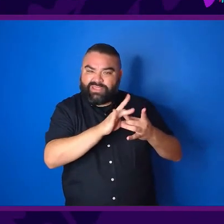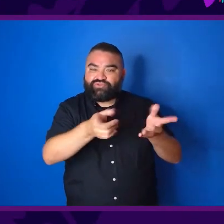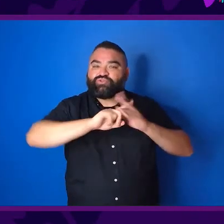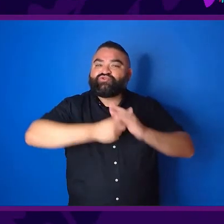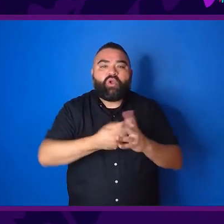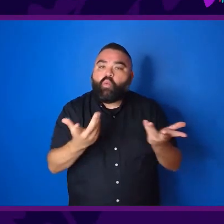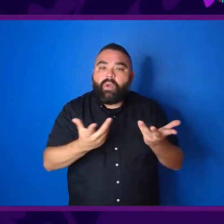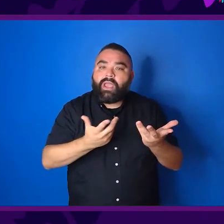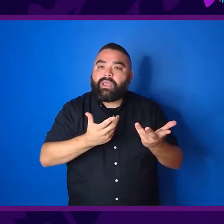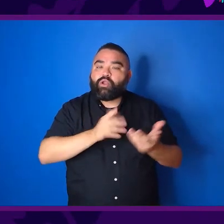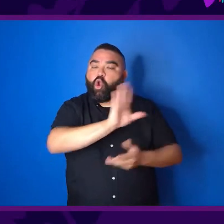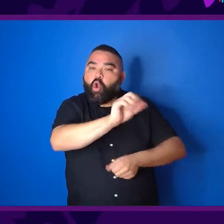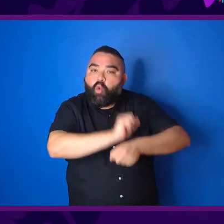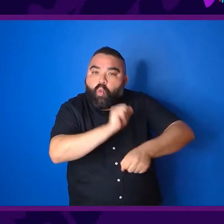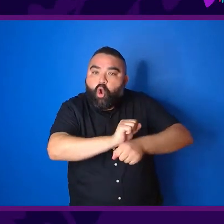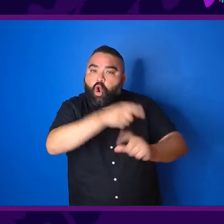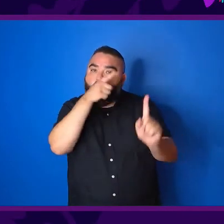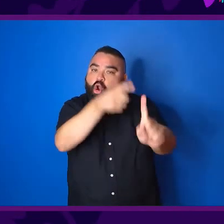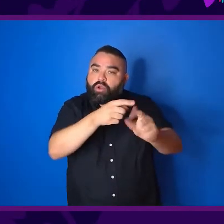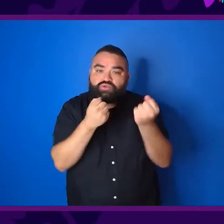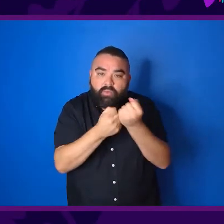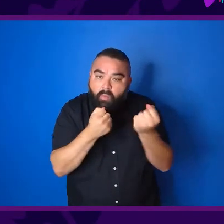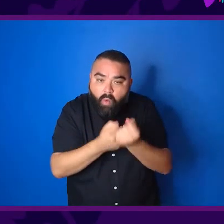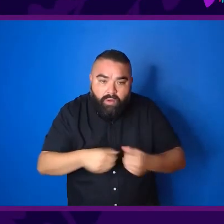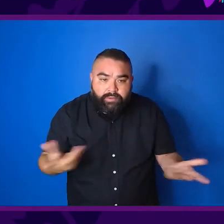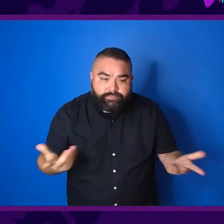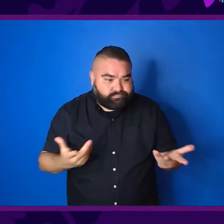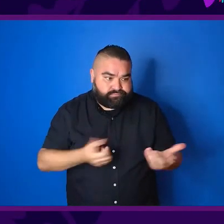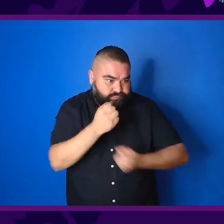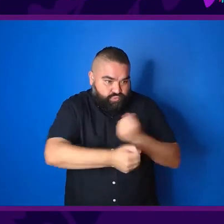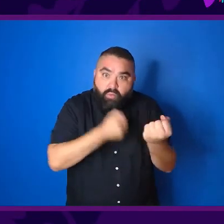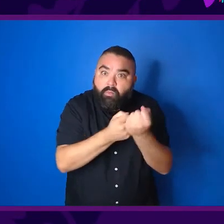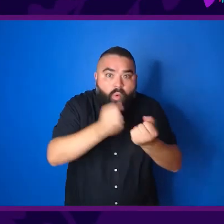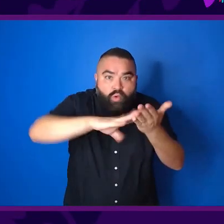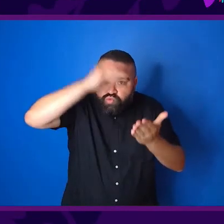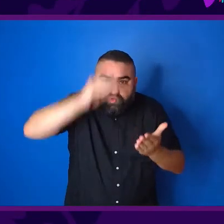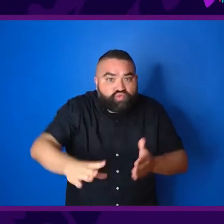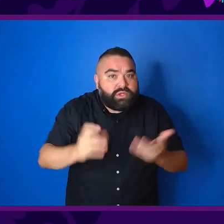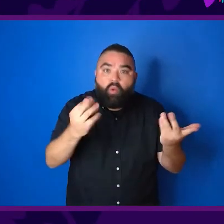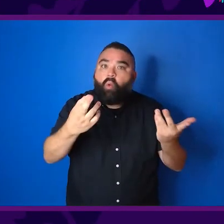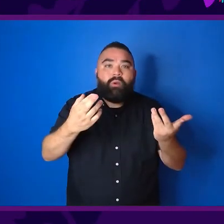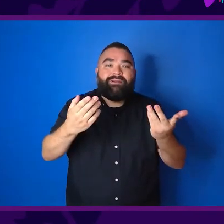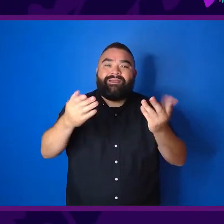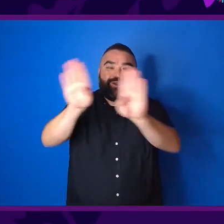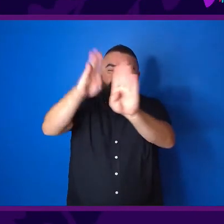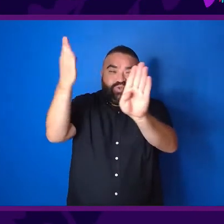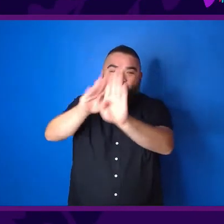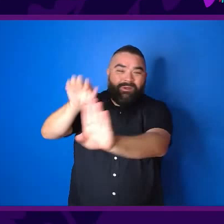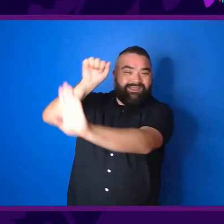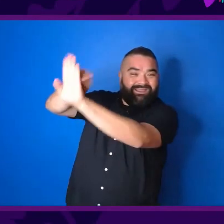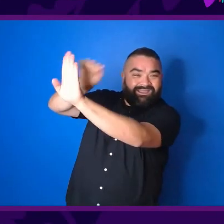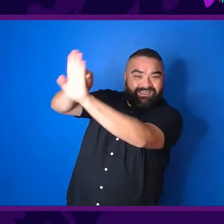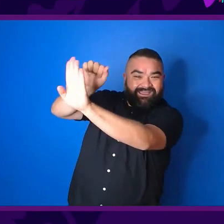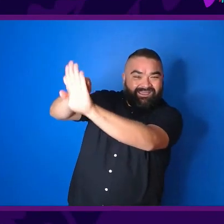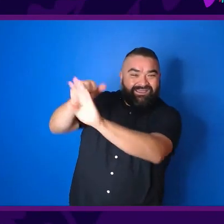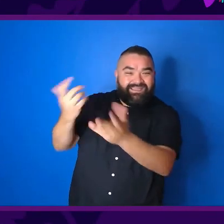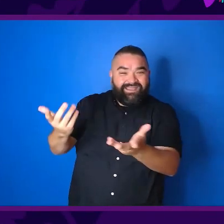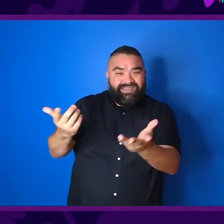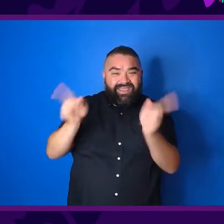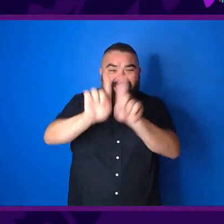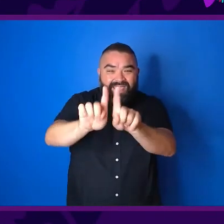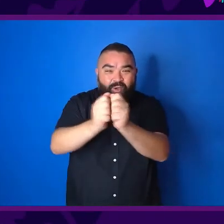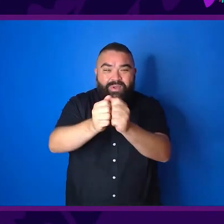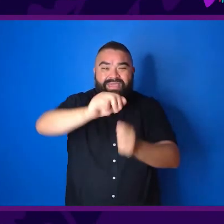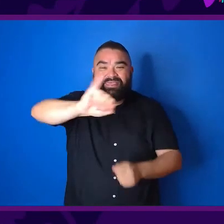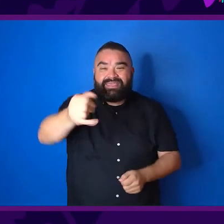supported students, outside of our daughters going to Jane Fonda Camp together. So both our daughters went to